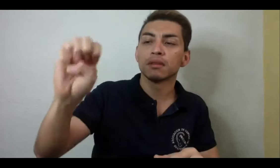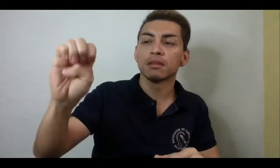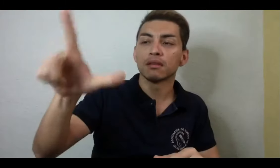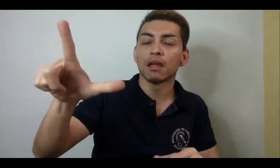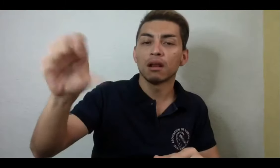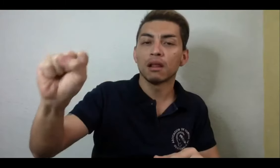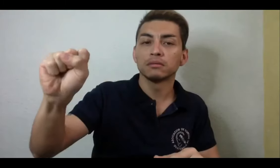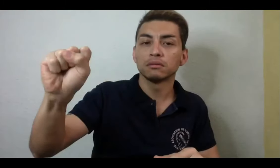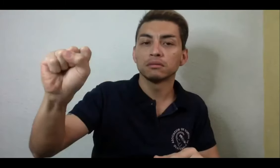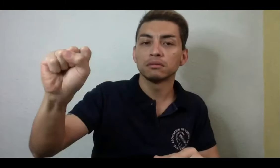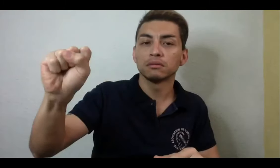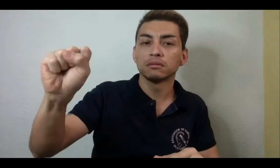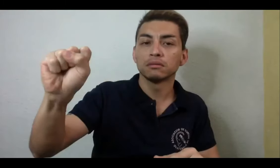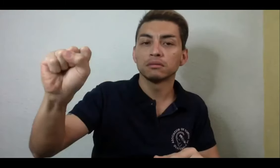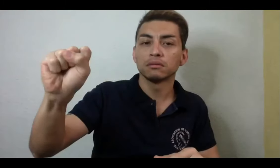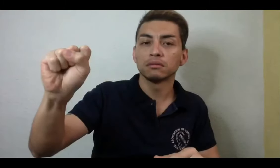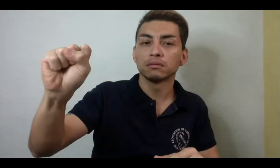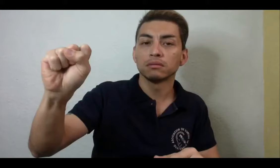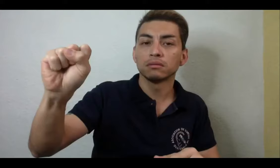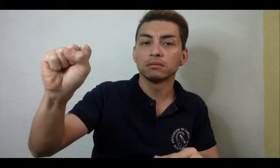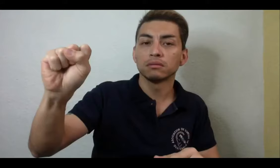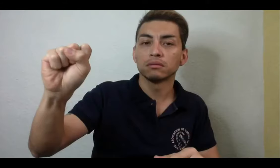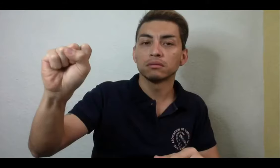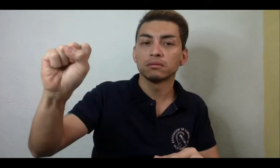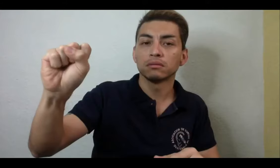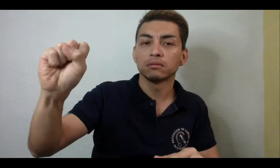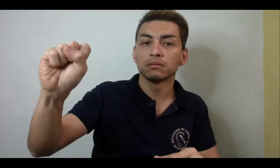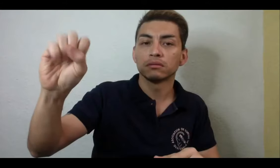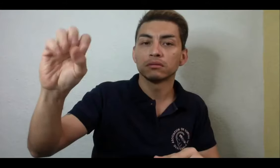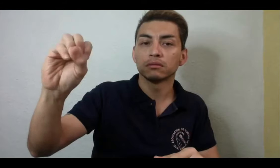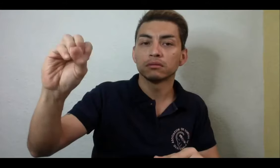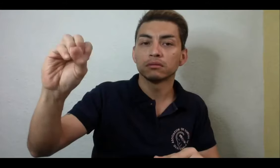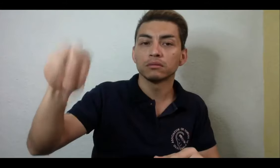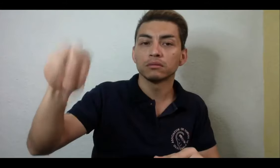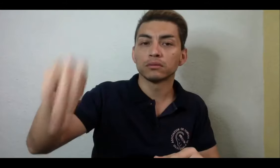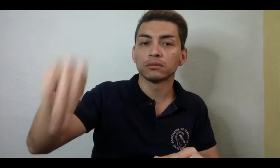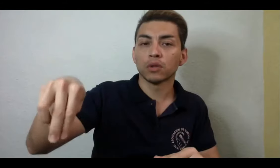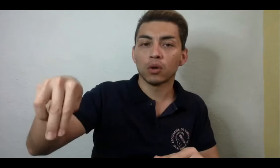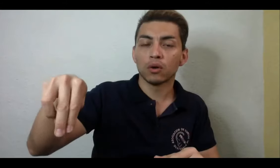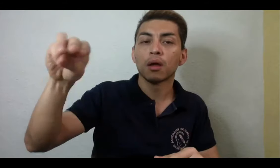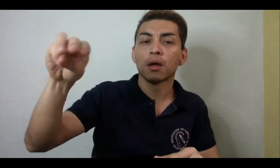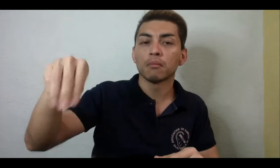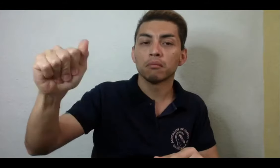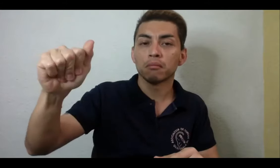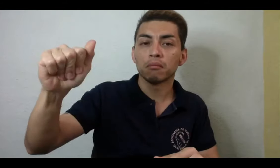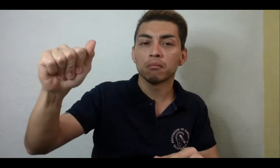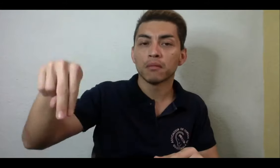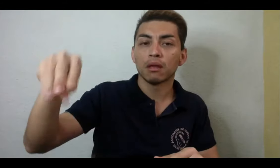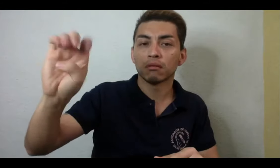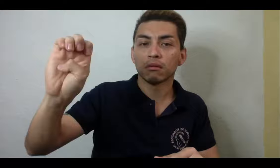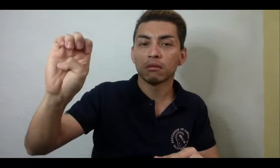referenced education as the most powerful weapon which you can use to change the